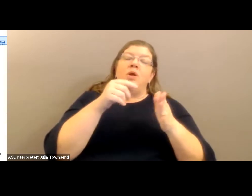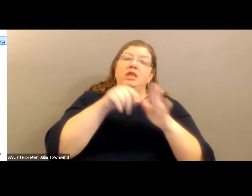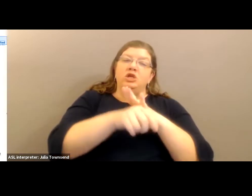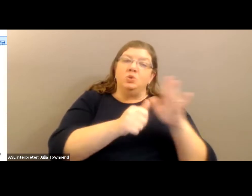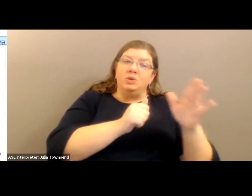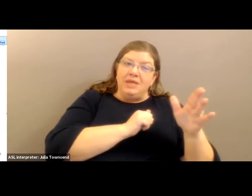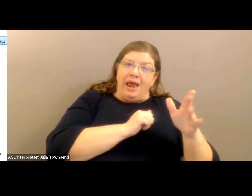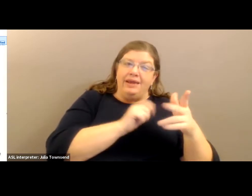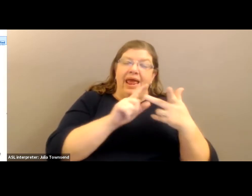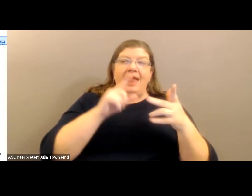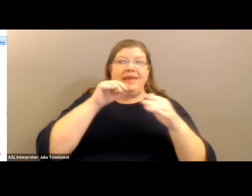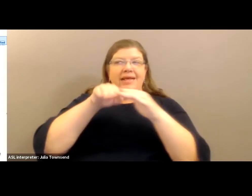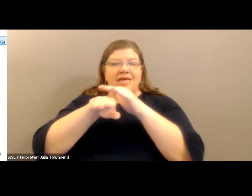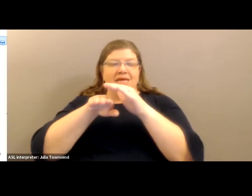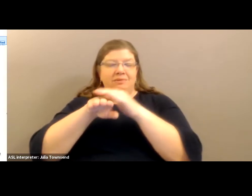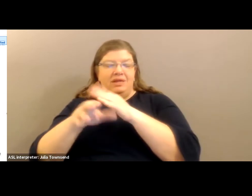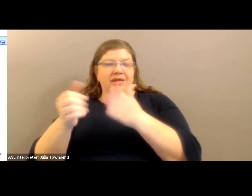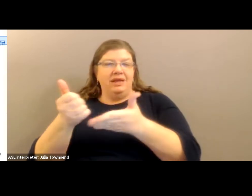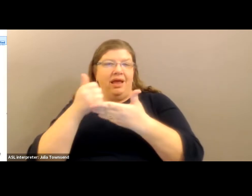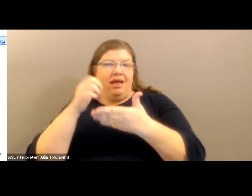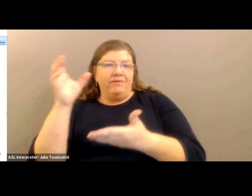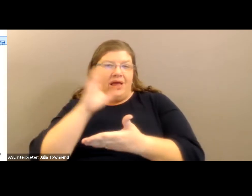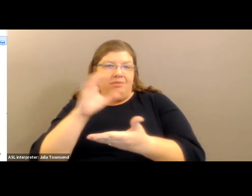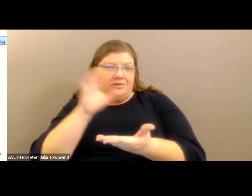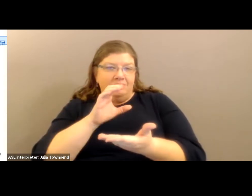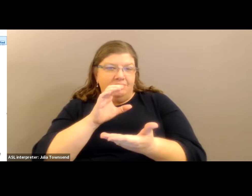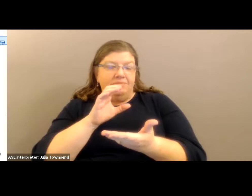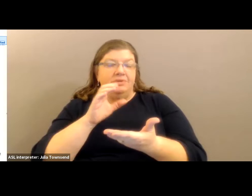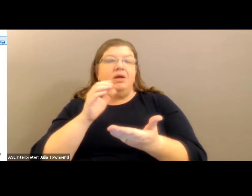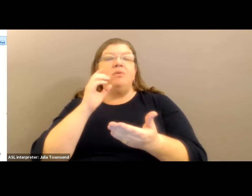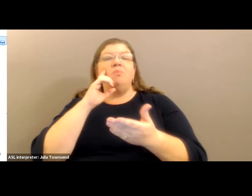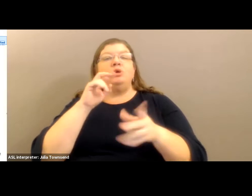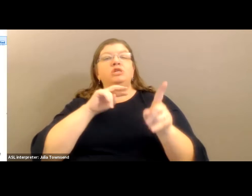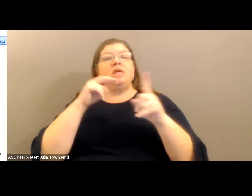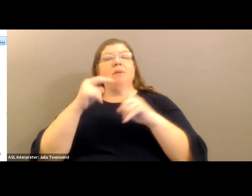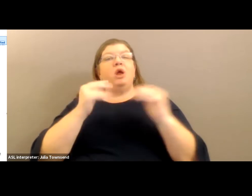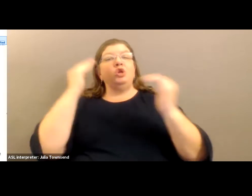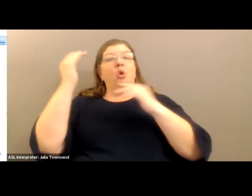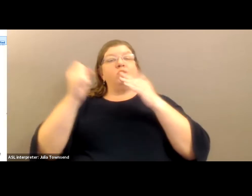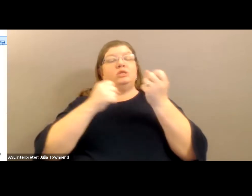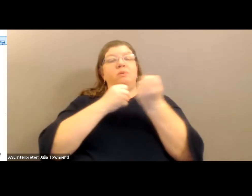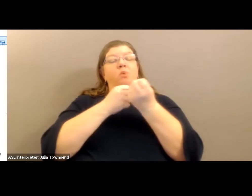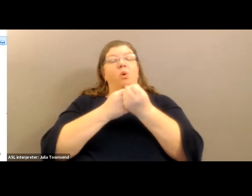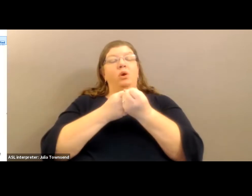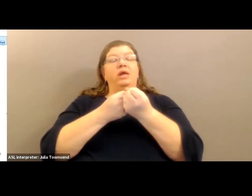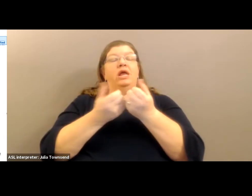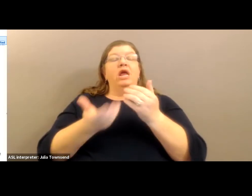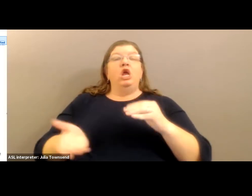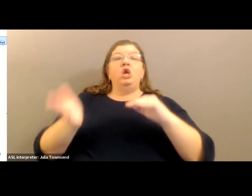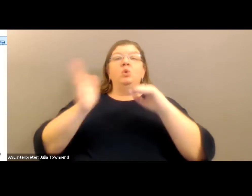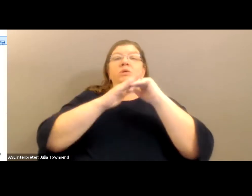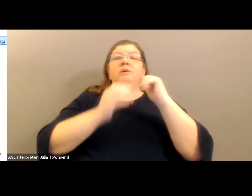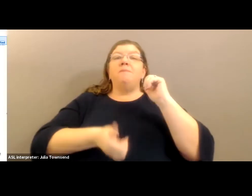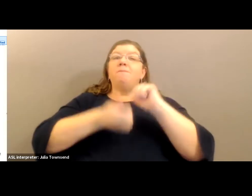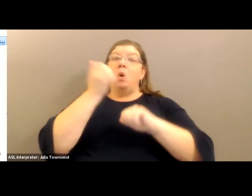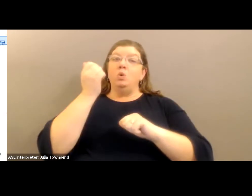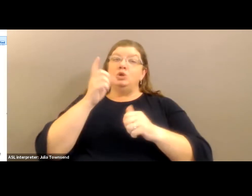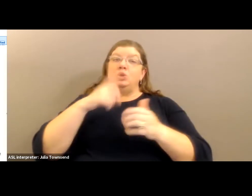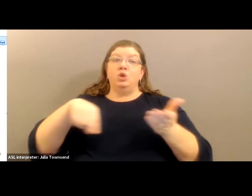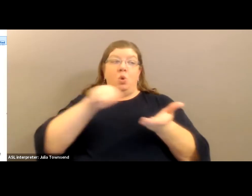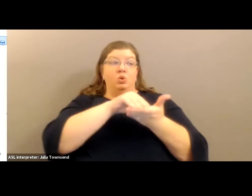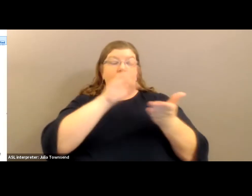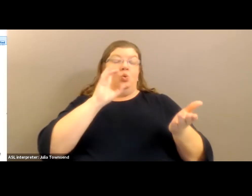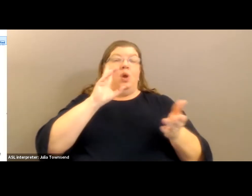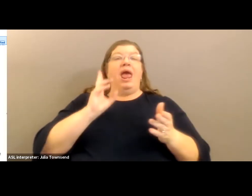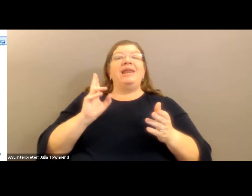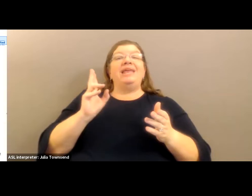seeking. Moreover, perceptions of adult support increased most among students with a history of